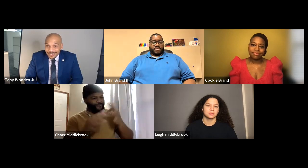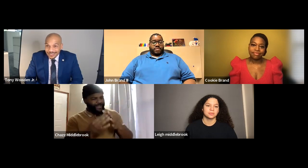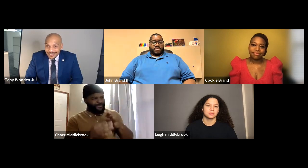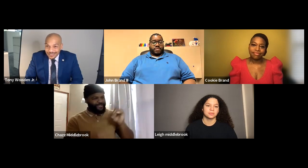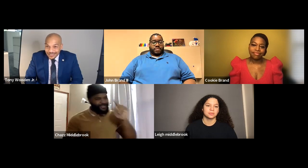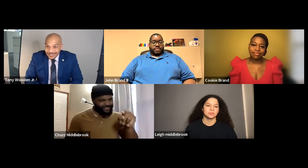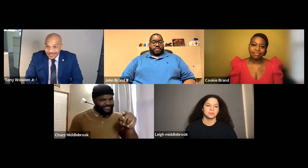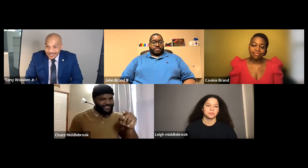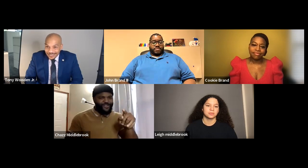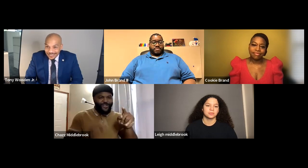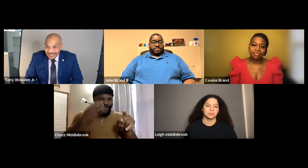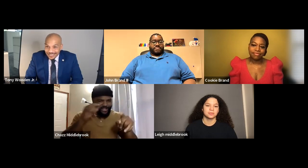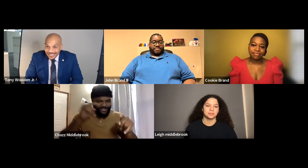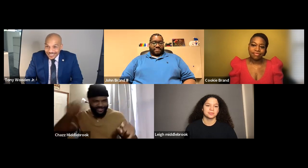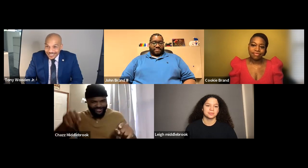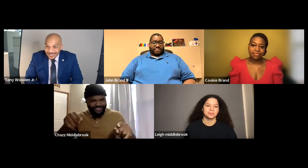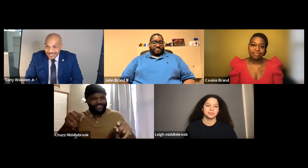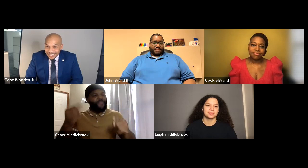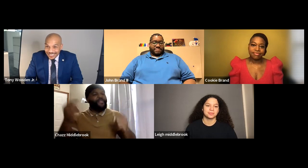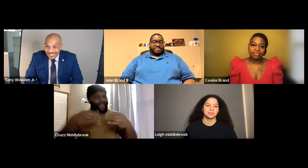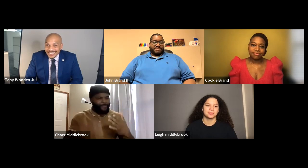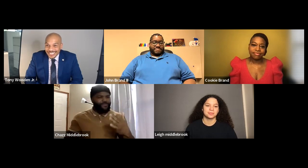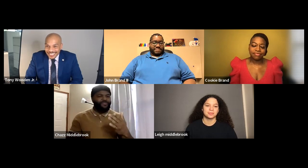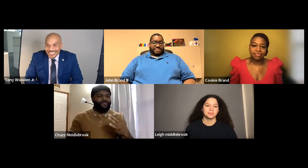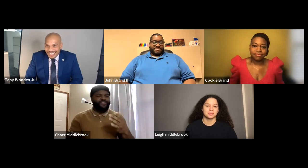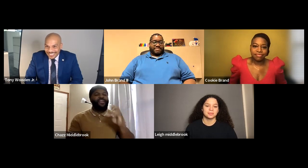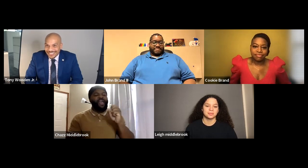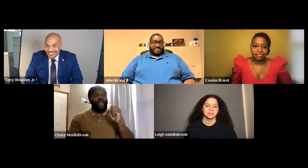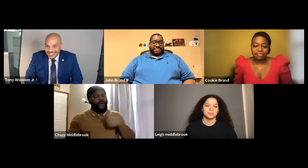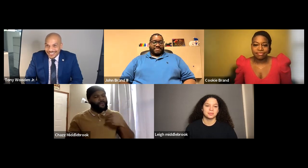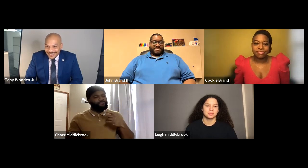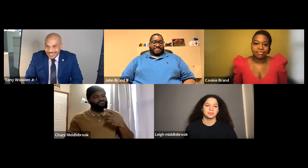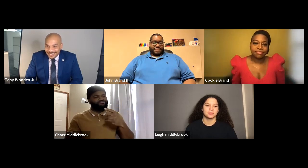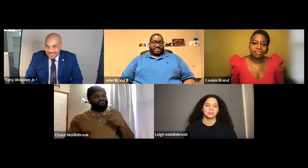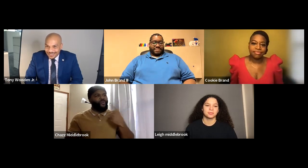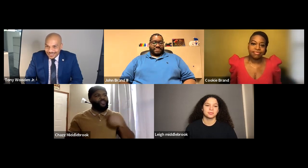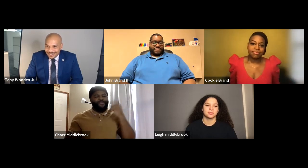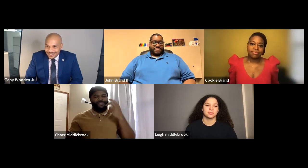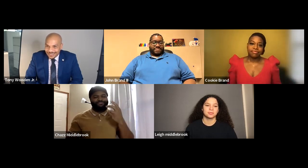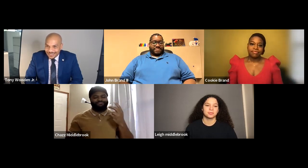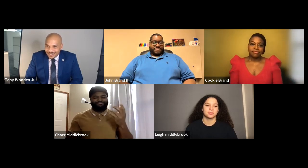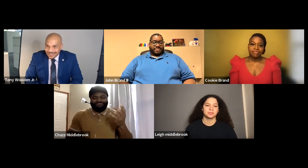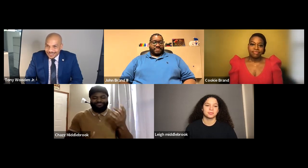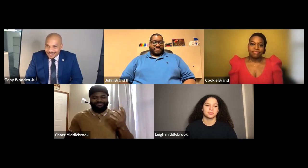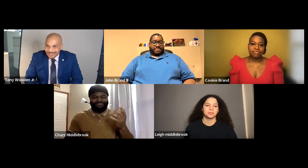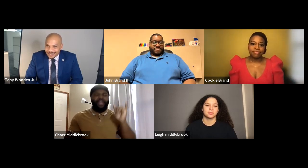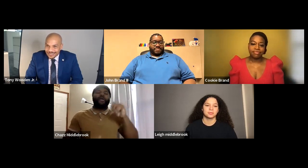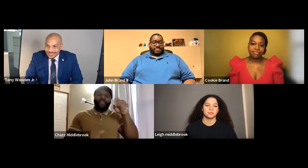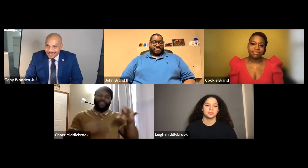I would hear John talk about the school and his experience there, and it made me want to feel a part of that.